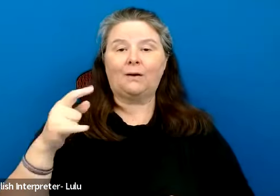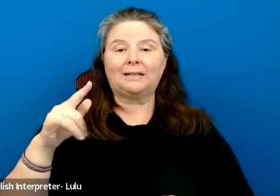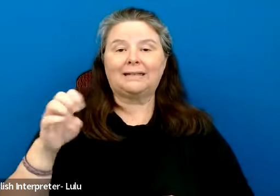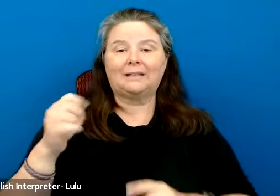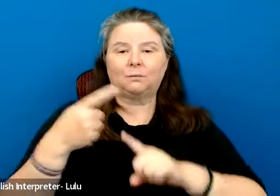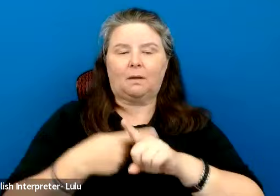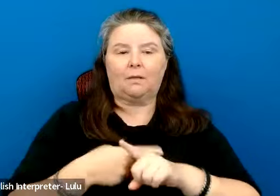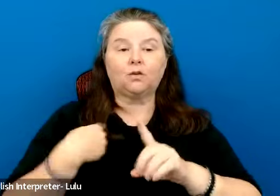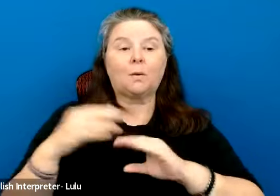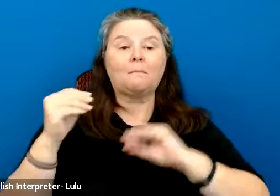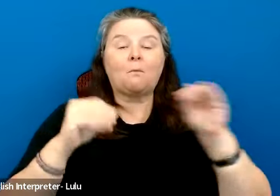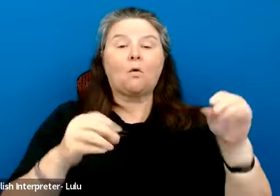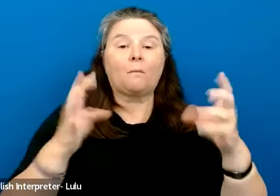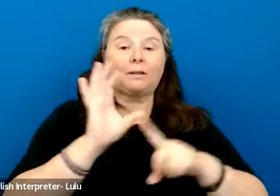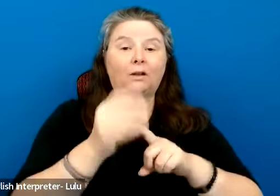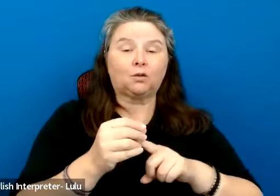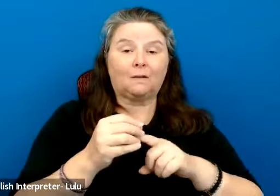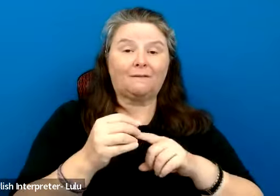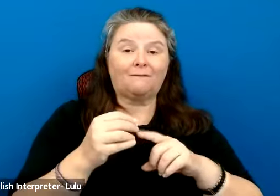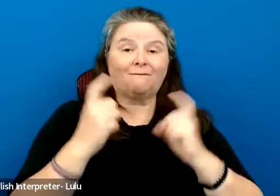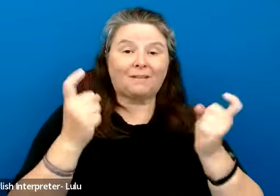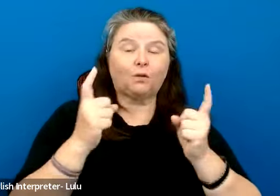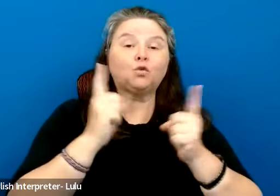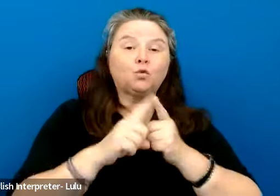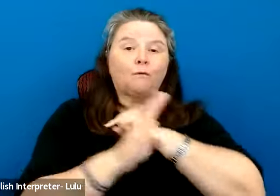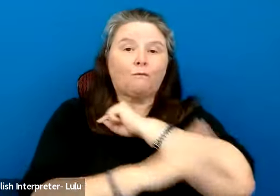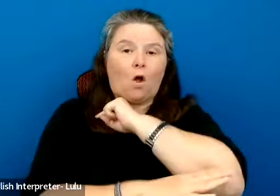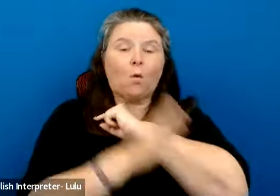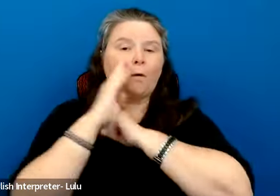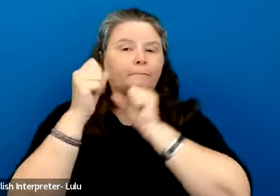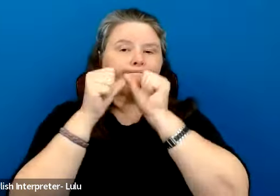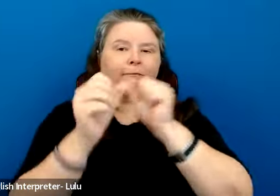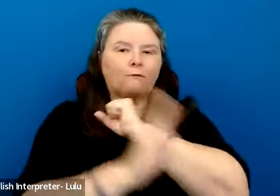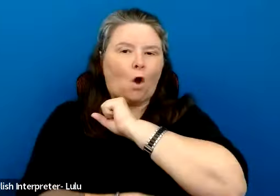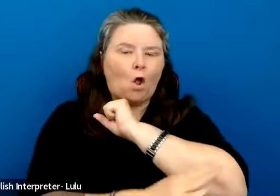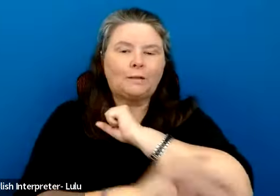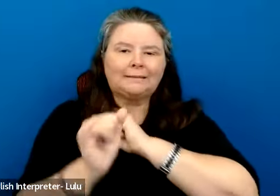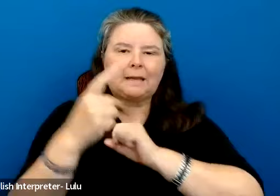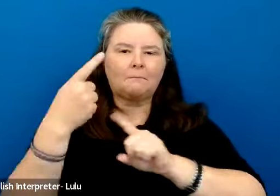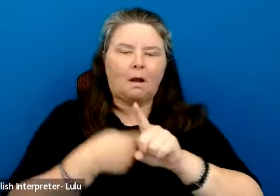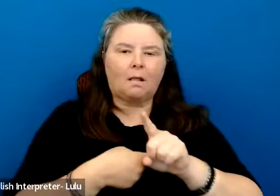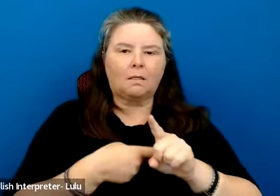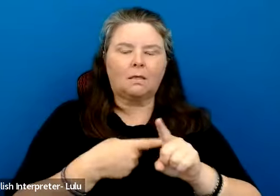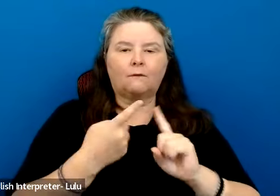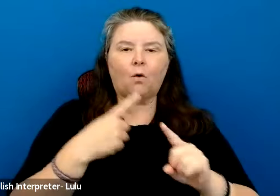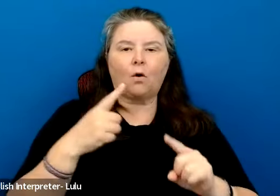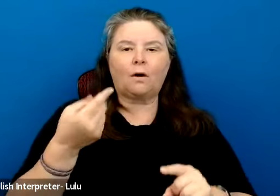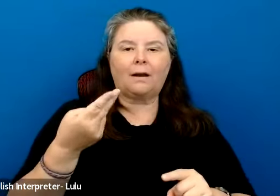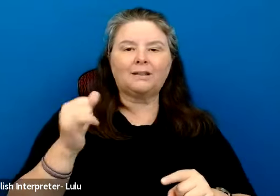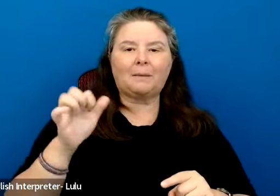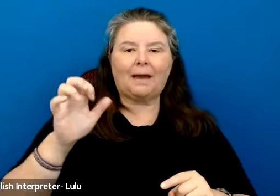moved the Multicultural Festival to the fall. So it will remain in the fall of the year, the same month as the Hispanic